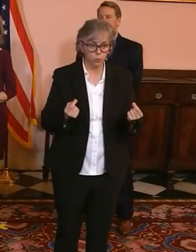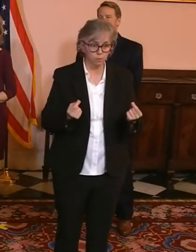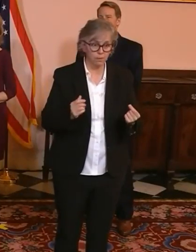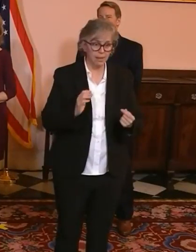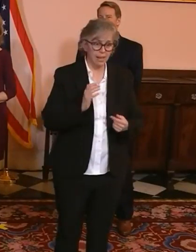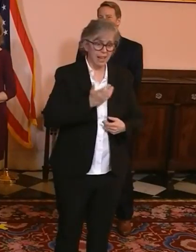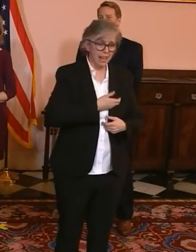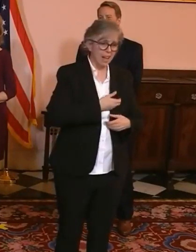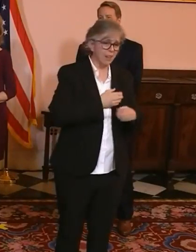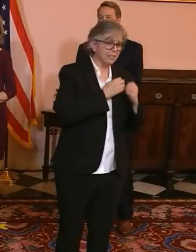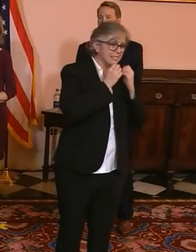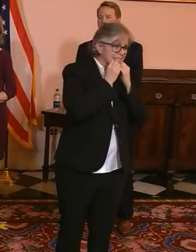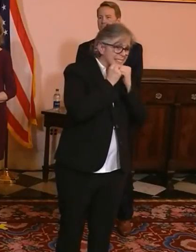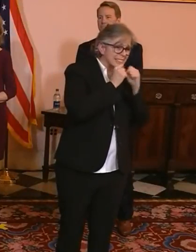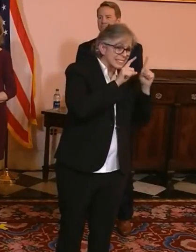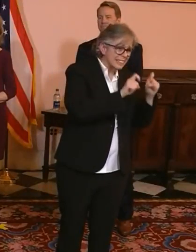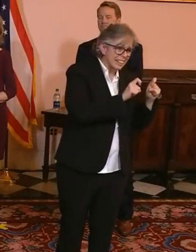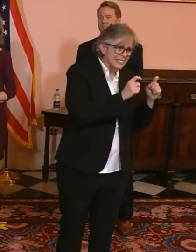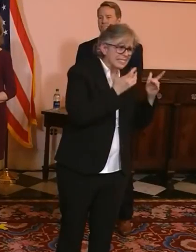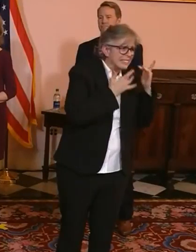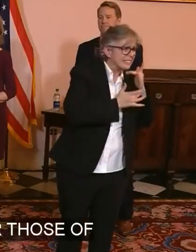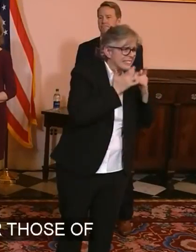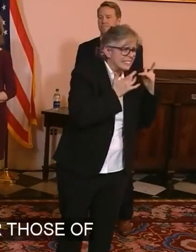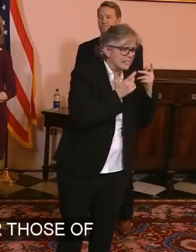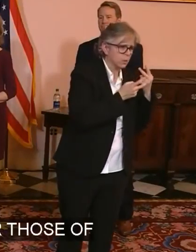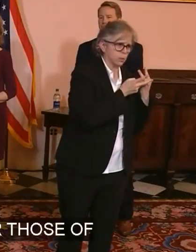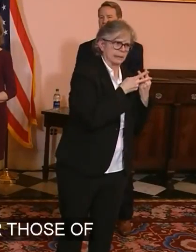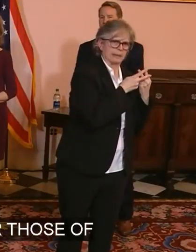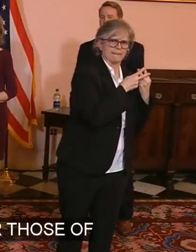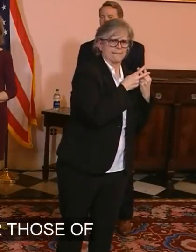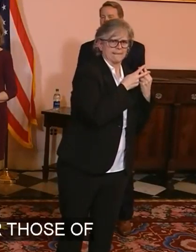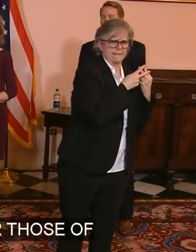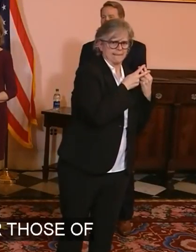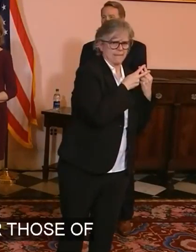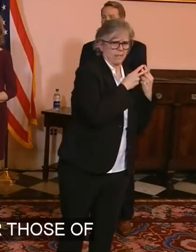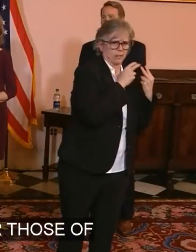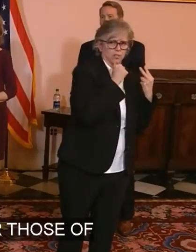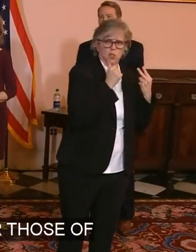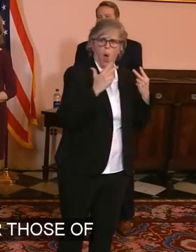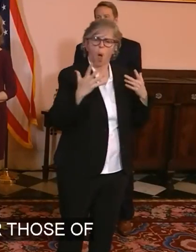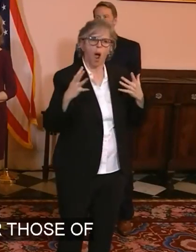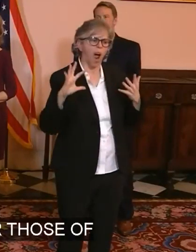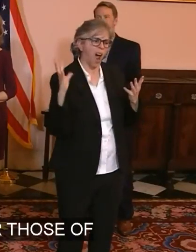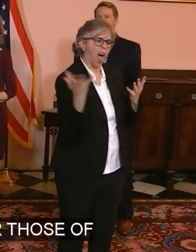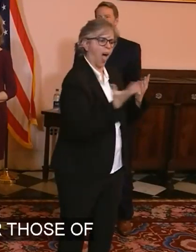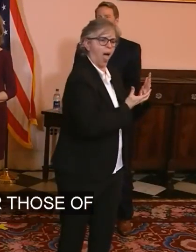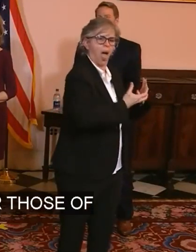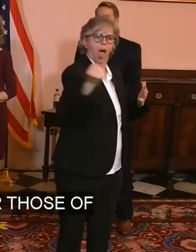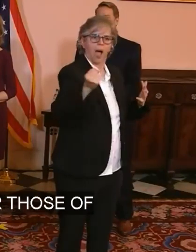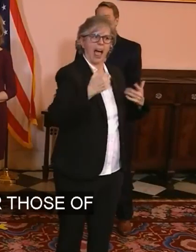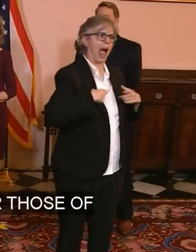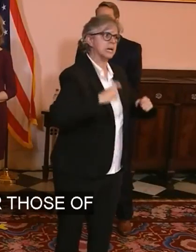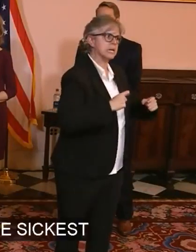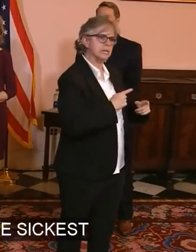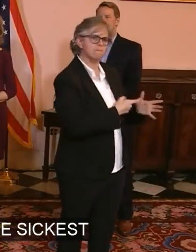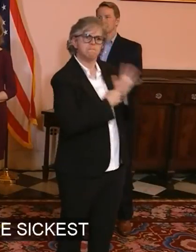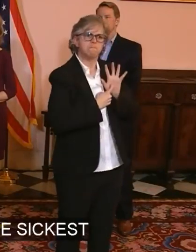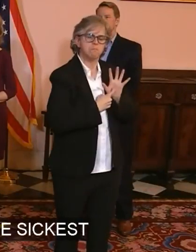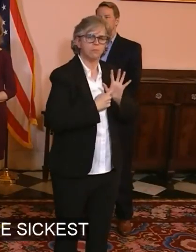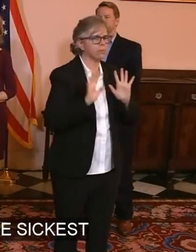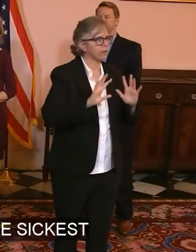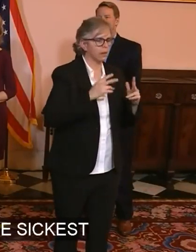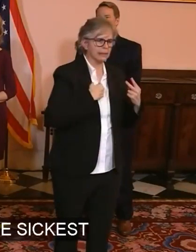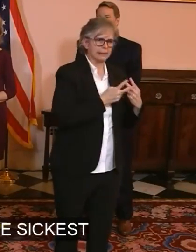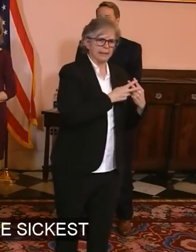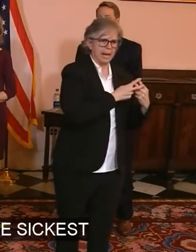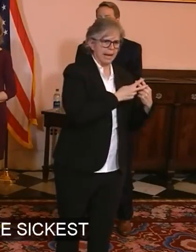those Ohioans, our fellow citizens, who are the sickest and who are the most at risk. We must reserve those for